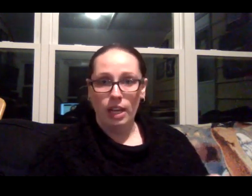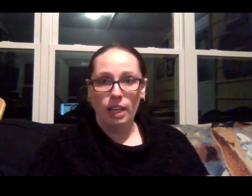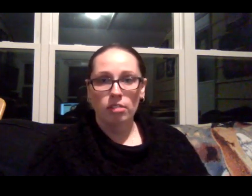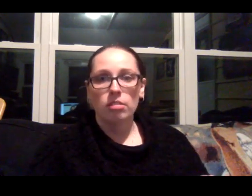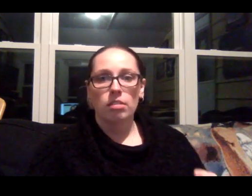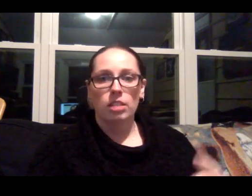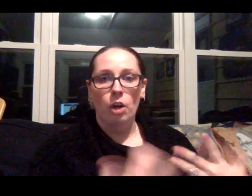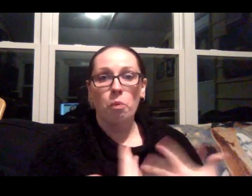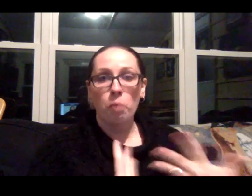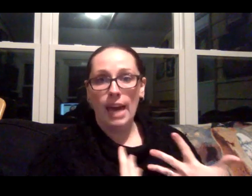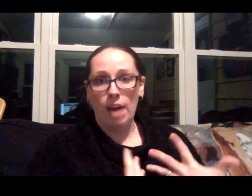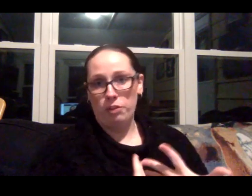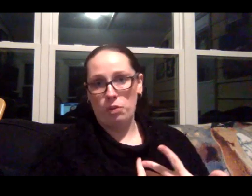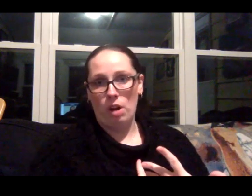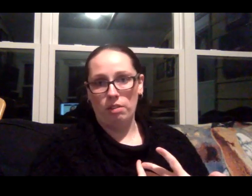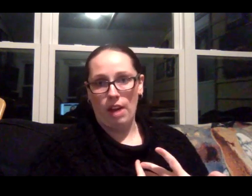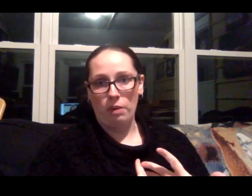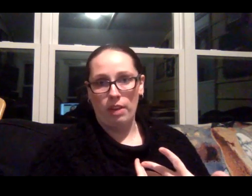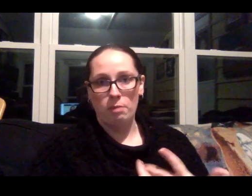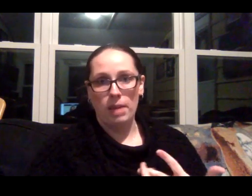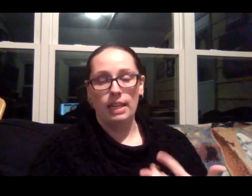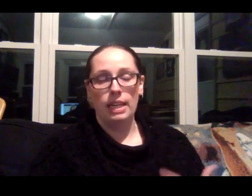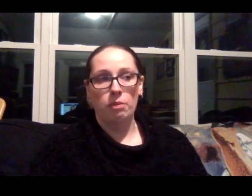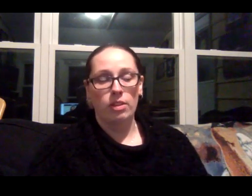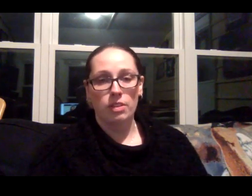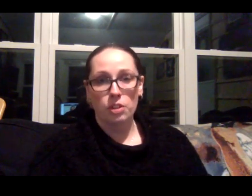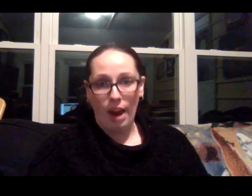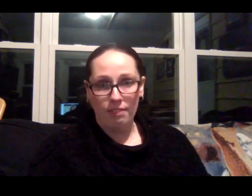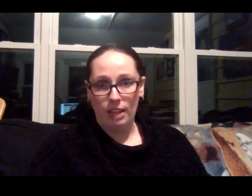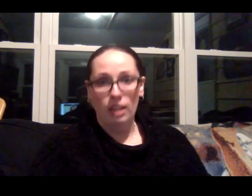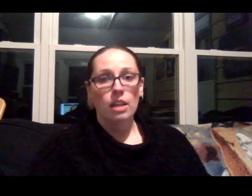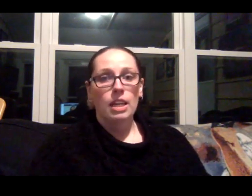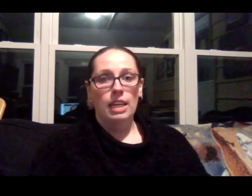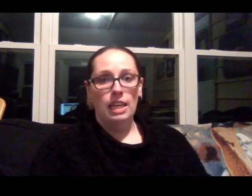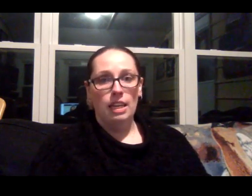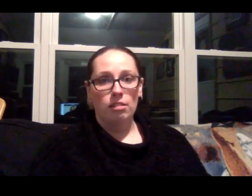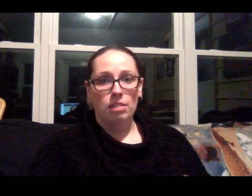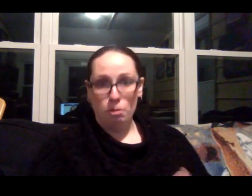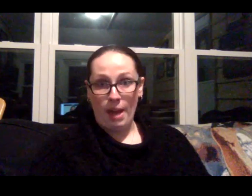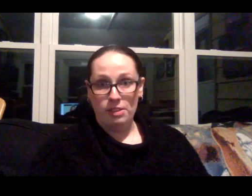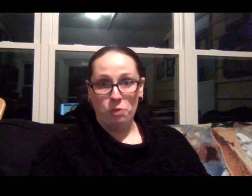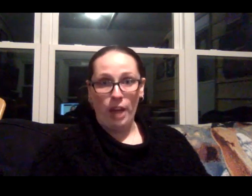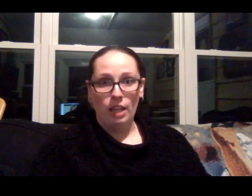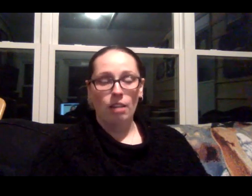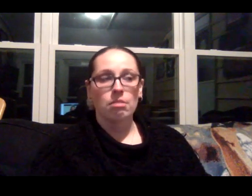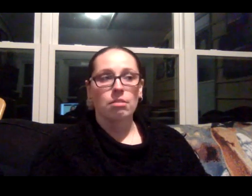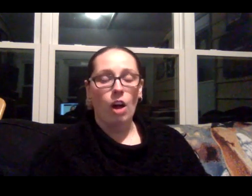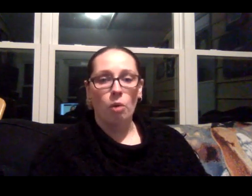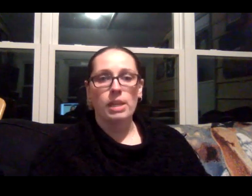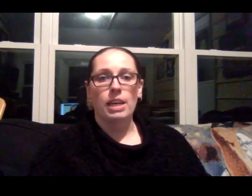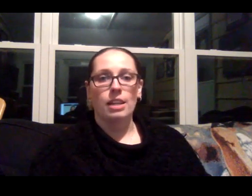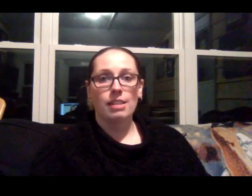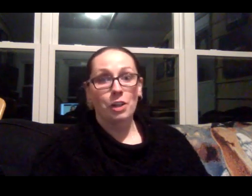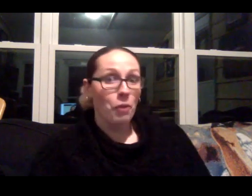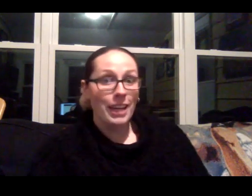handwriting. Right. We have to do all of that with him. And he, with the dysgraphia, he despises writing. Like,